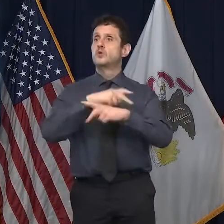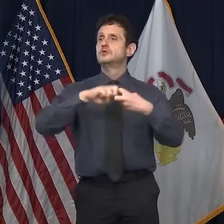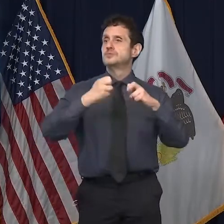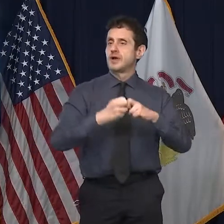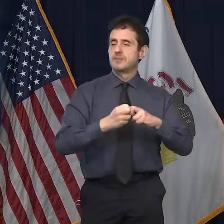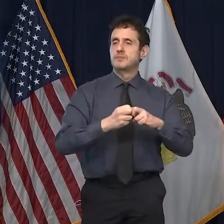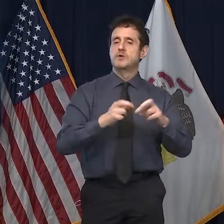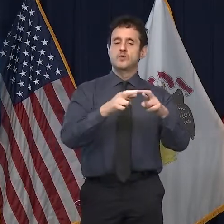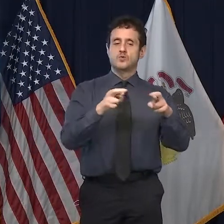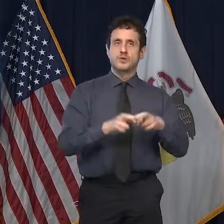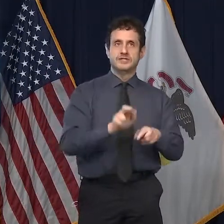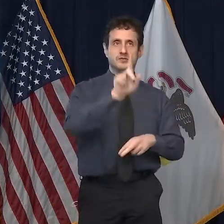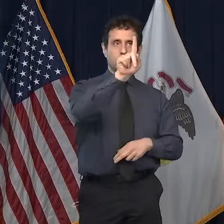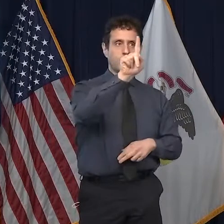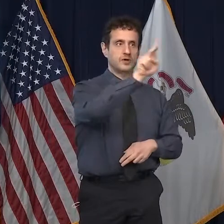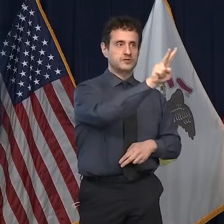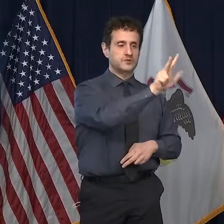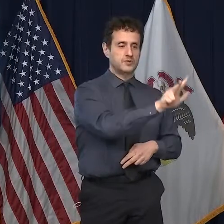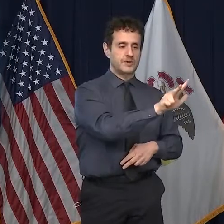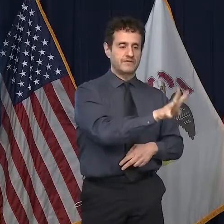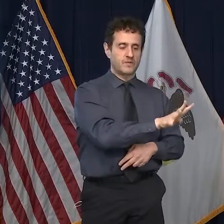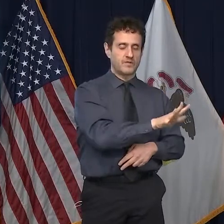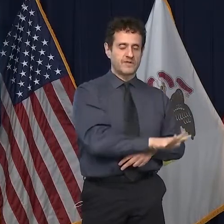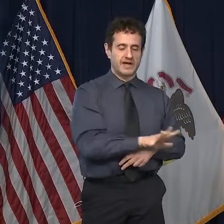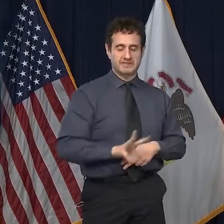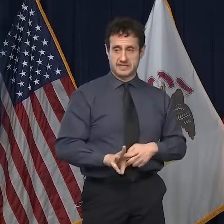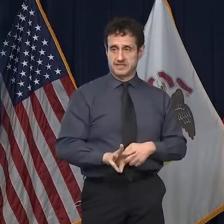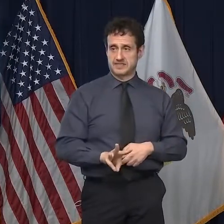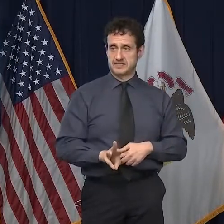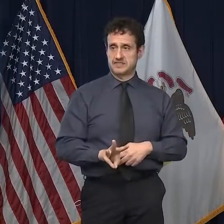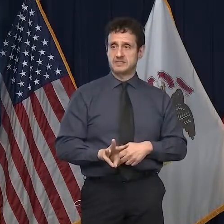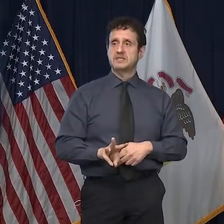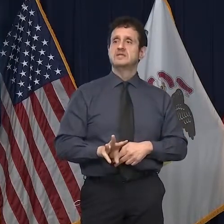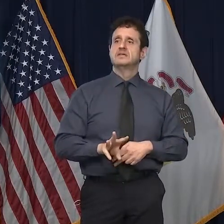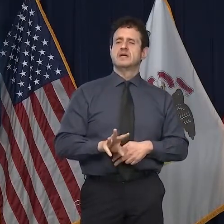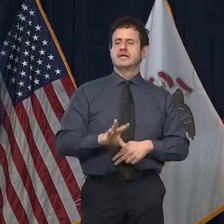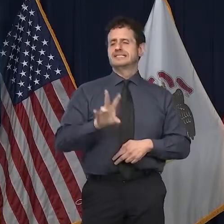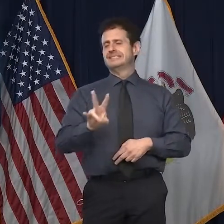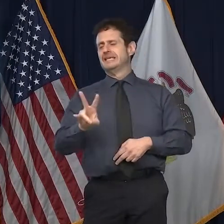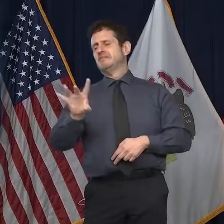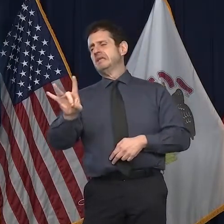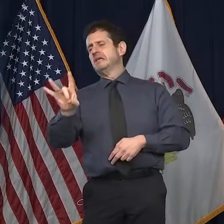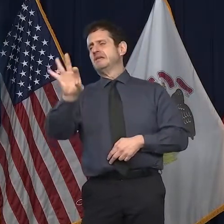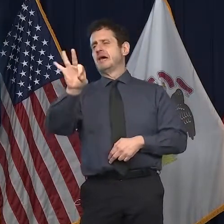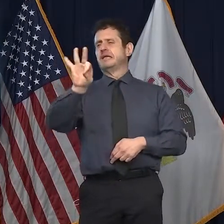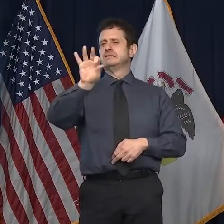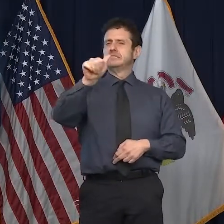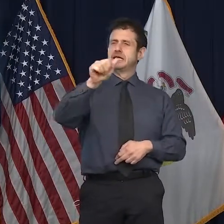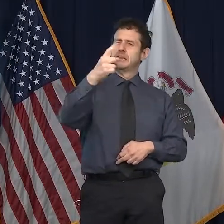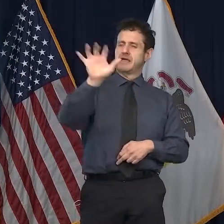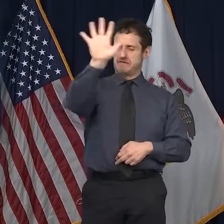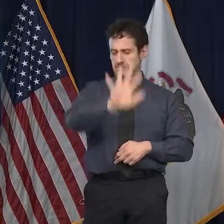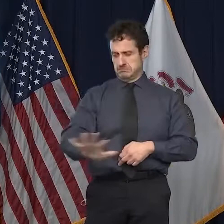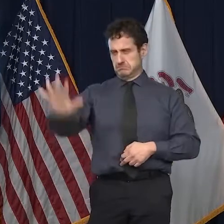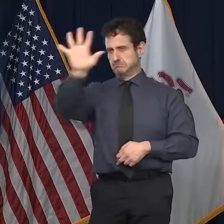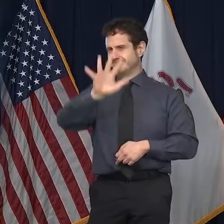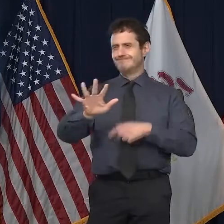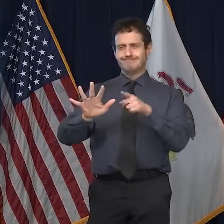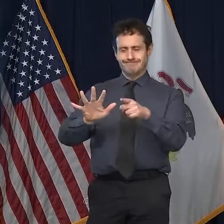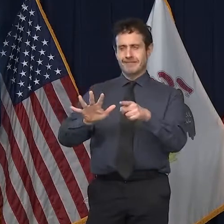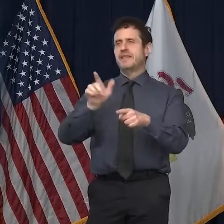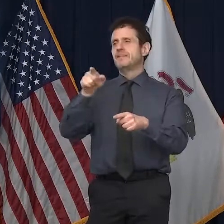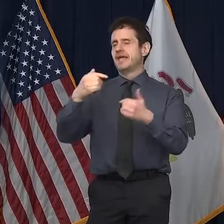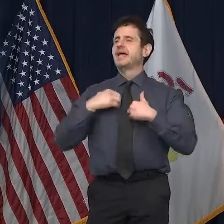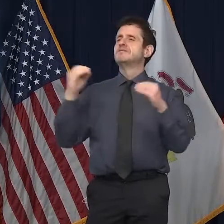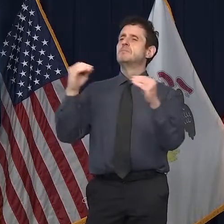through 6. 7 through 11, just again, by virtue of the amount of beds and how